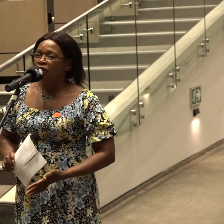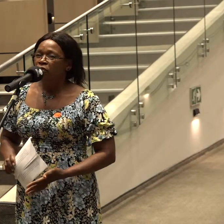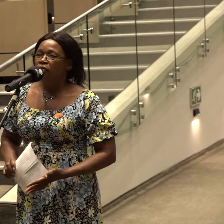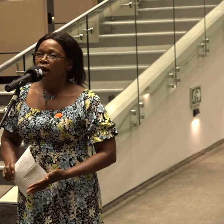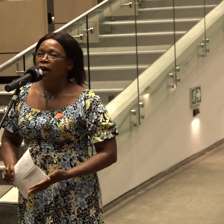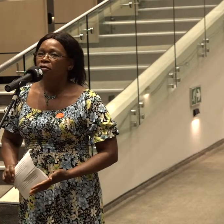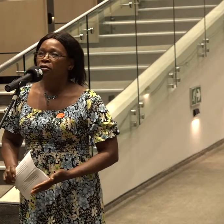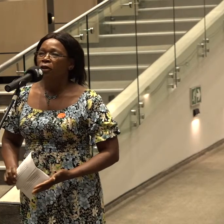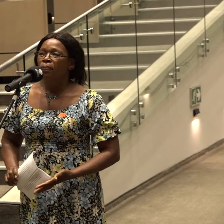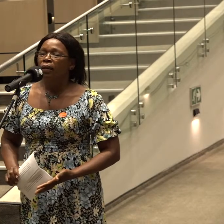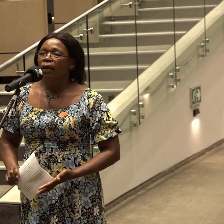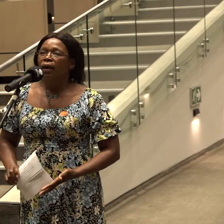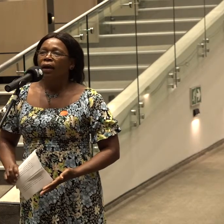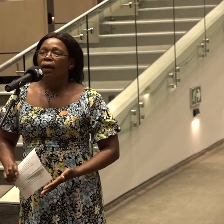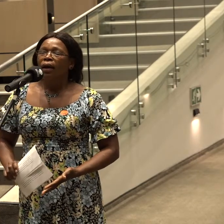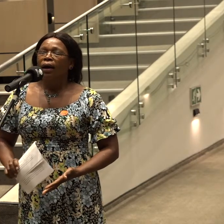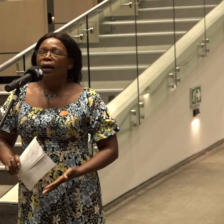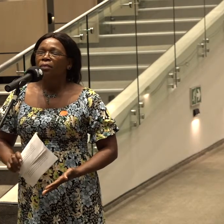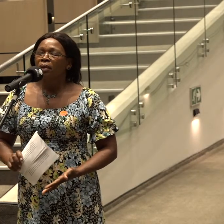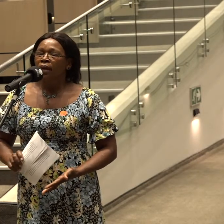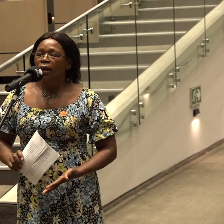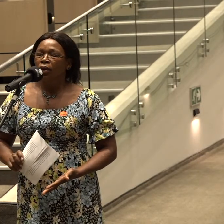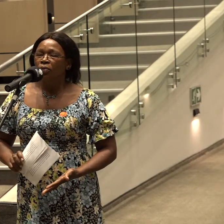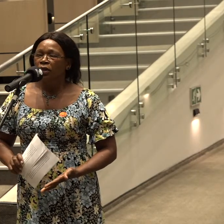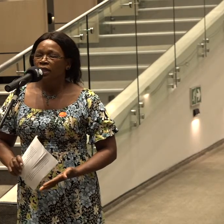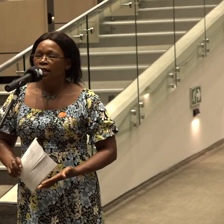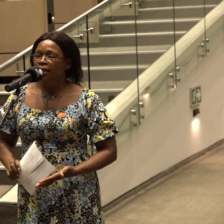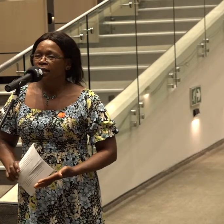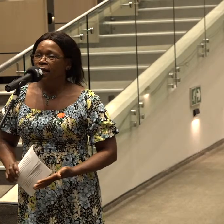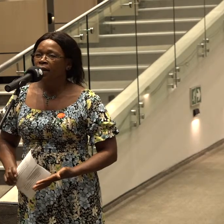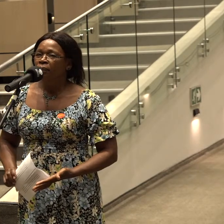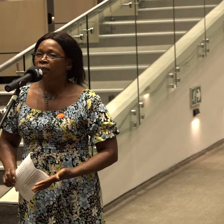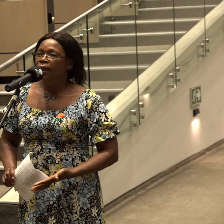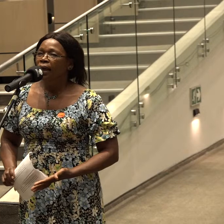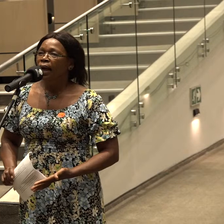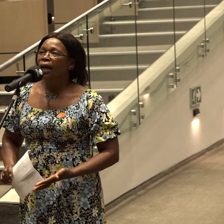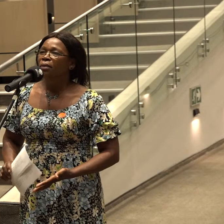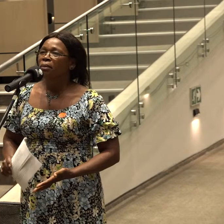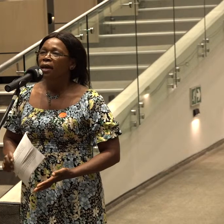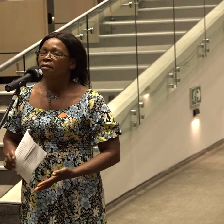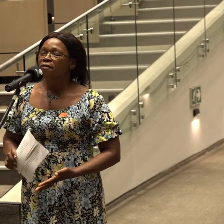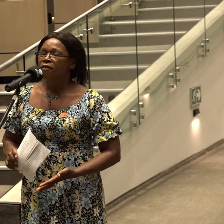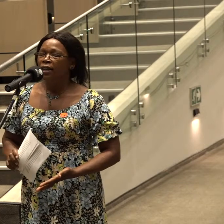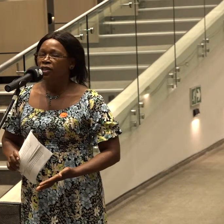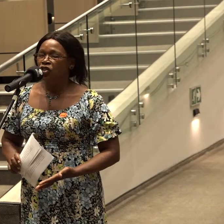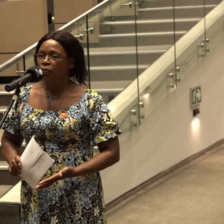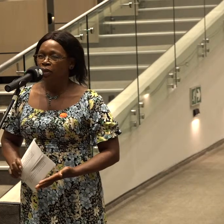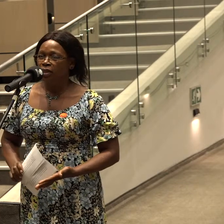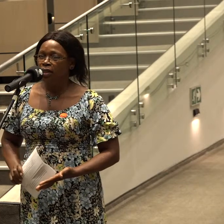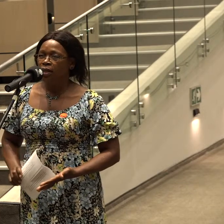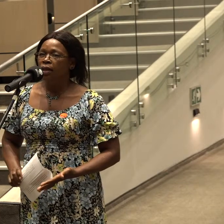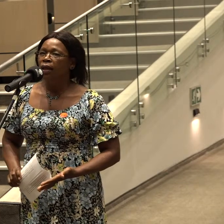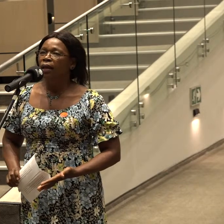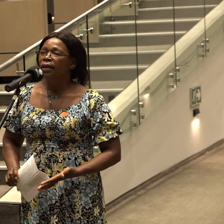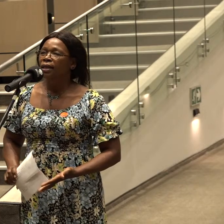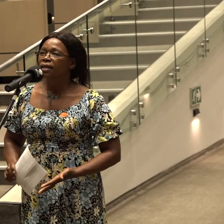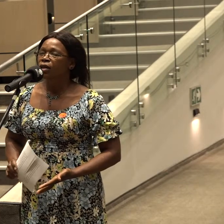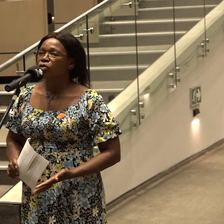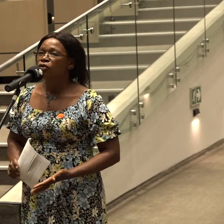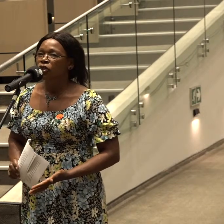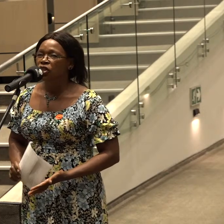origin 5. I'm a community leader I may Vice Chapin